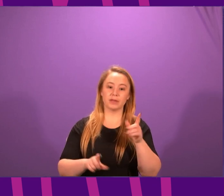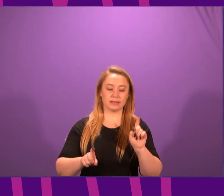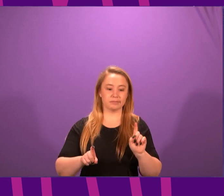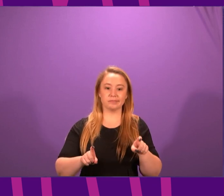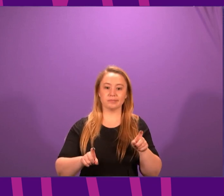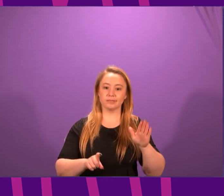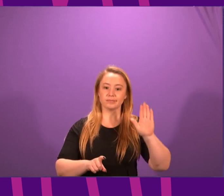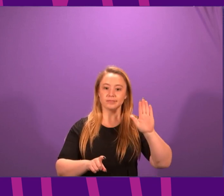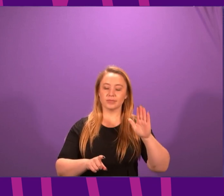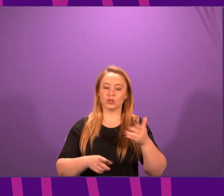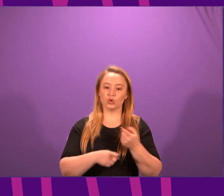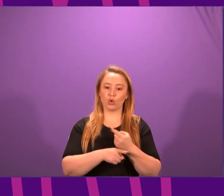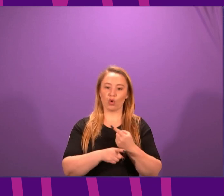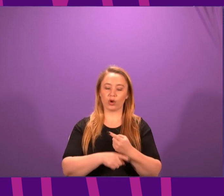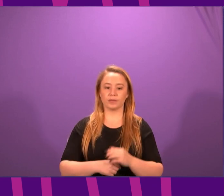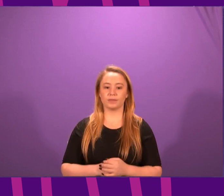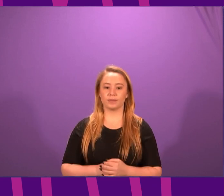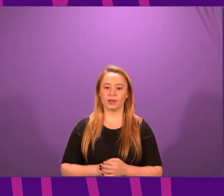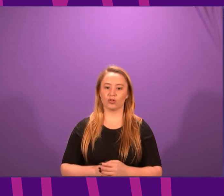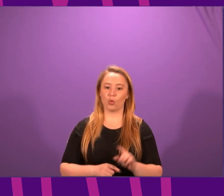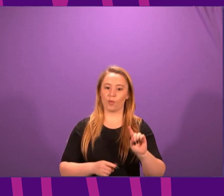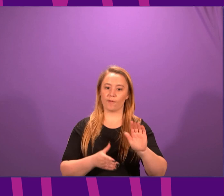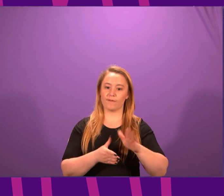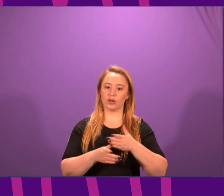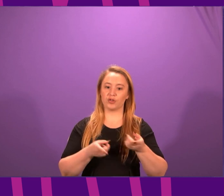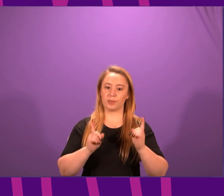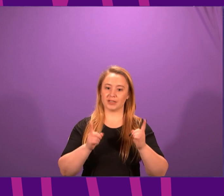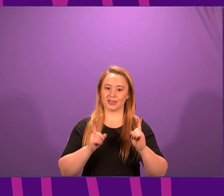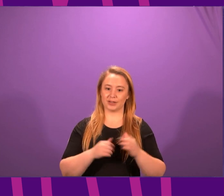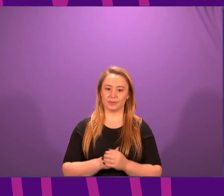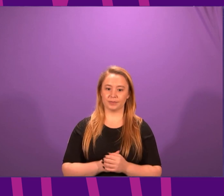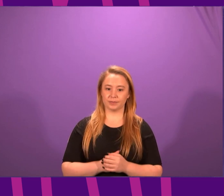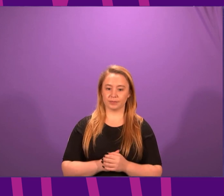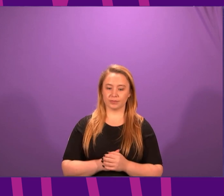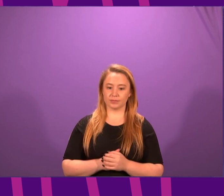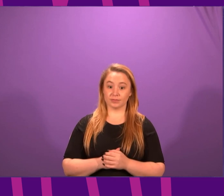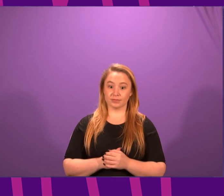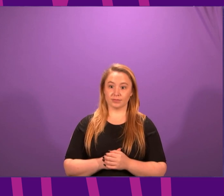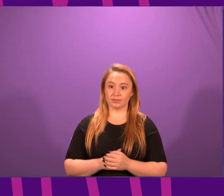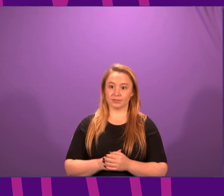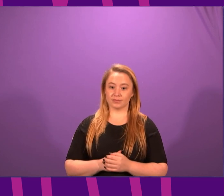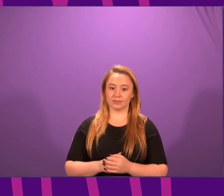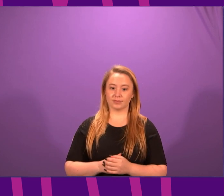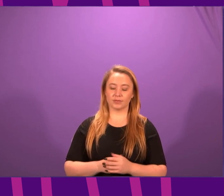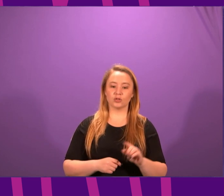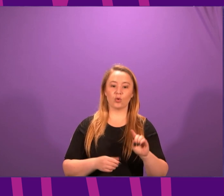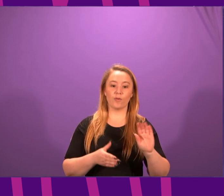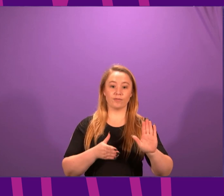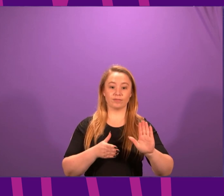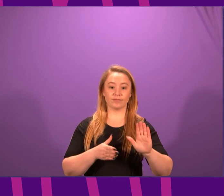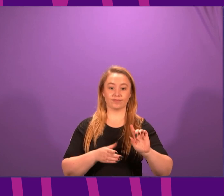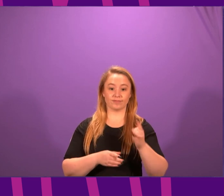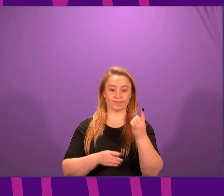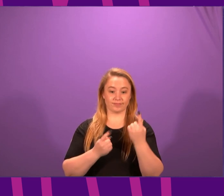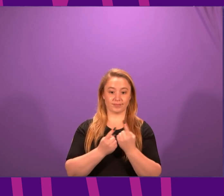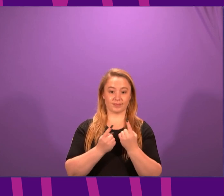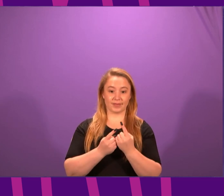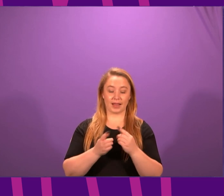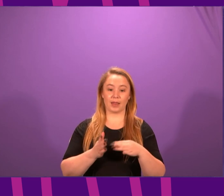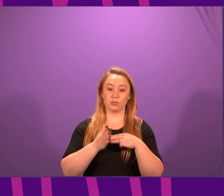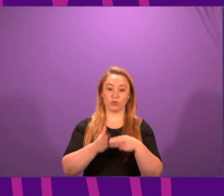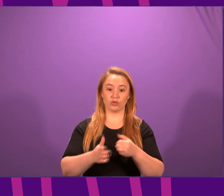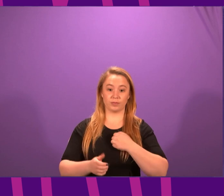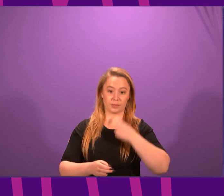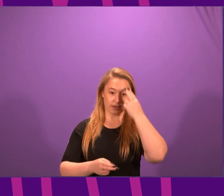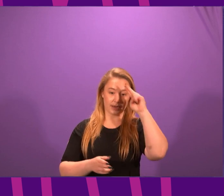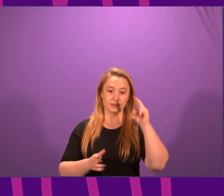to speak buttons. And I call on the First Minister. First Minister. Thank you, Presiding Officer. Firstly, I move the motion in my name